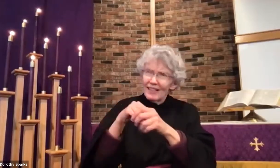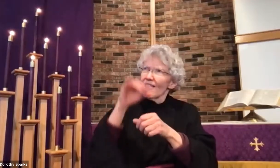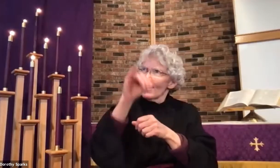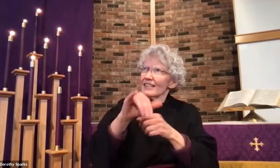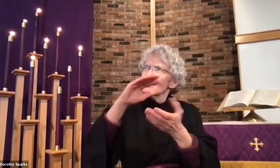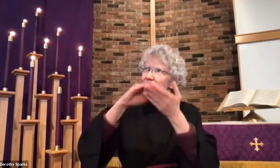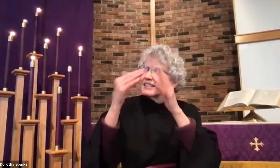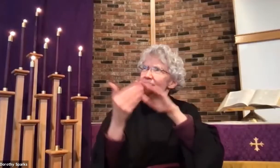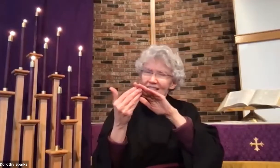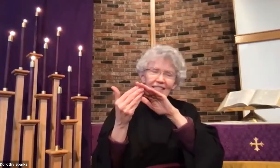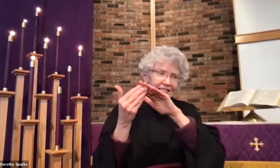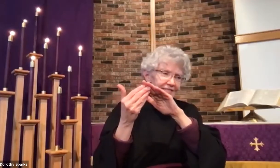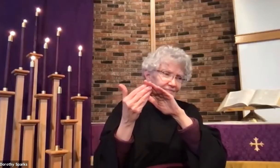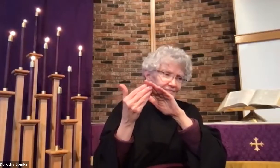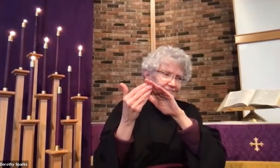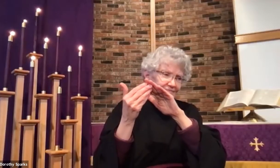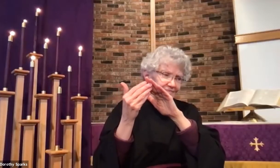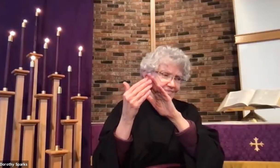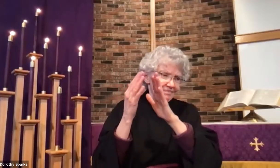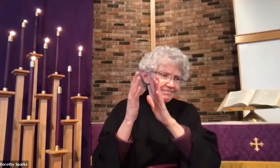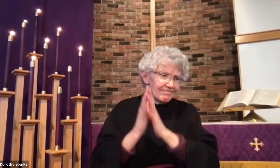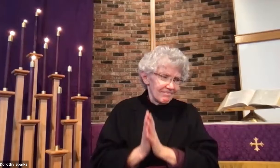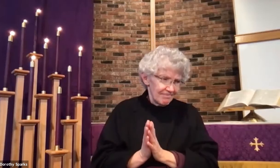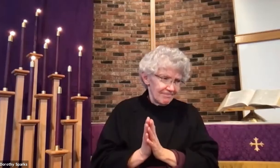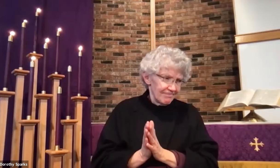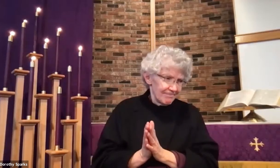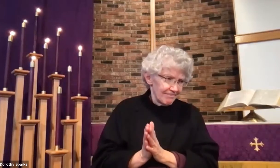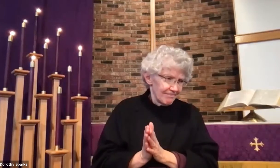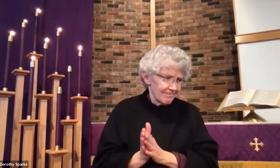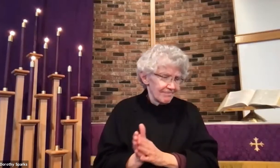I pray that good things will happen to this city.